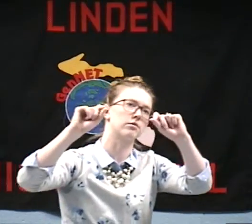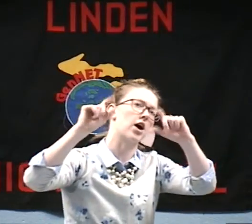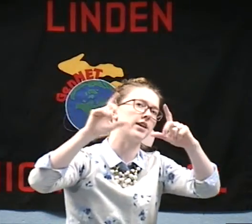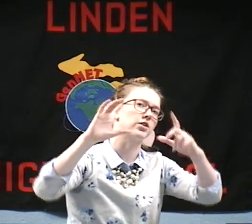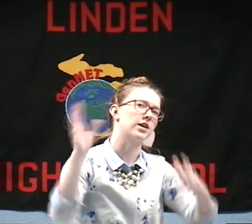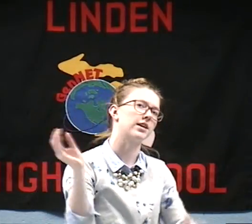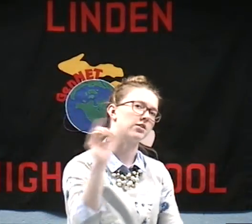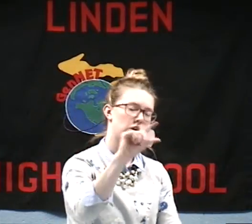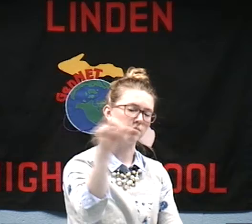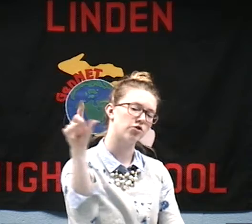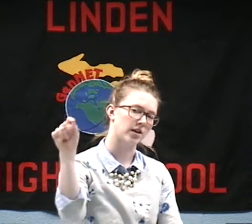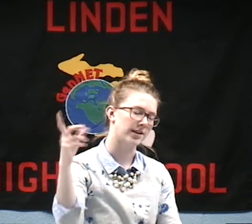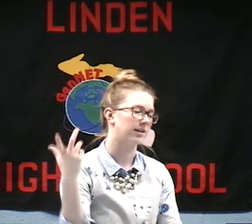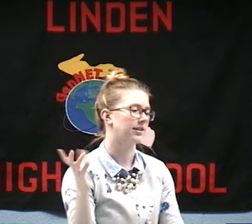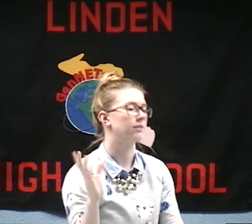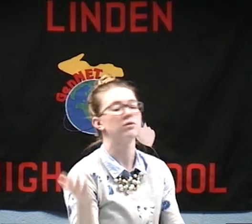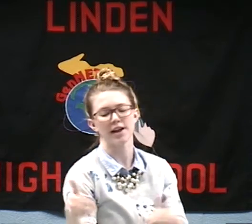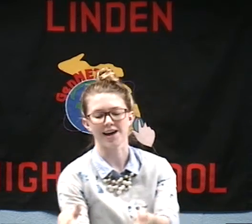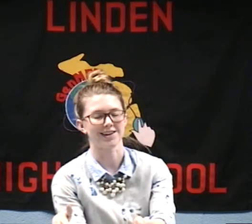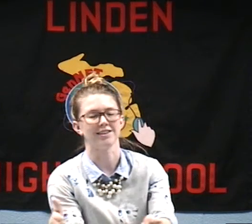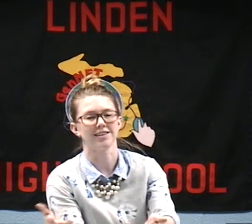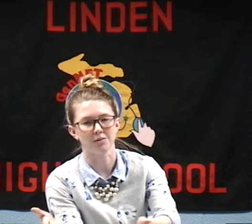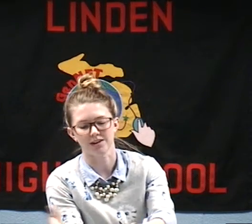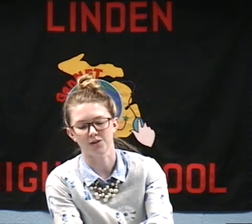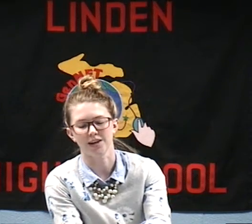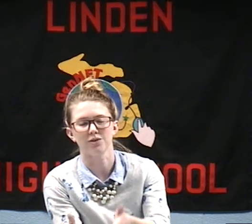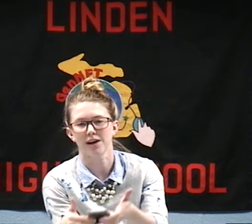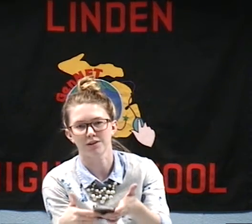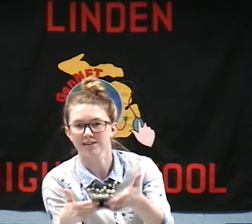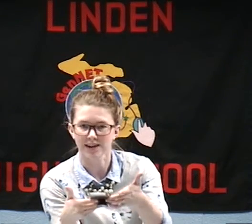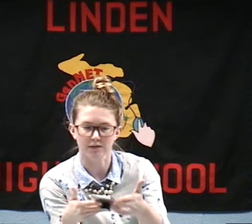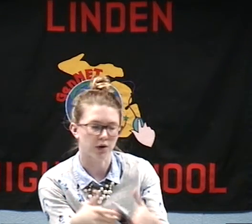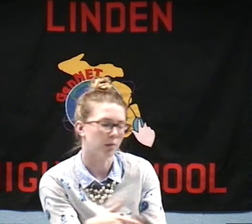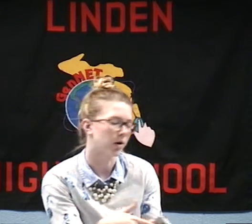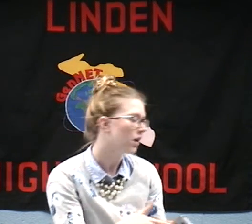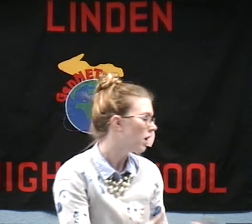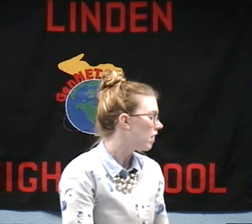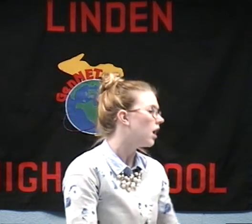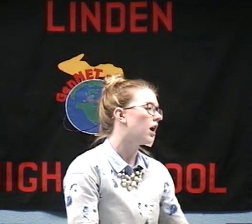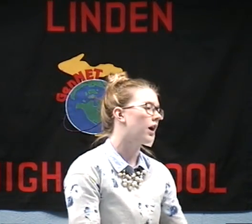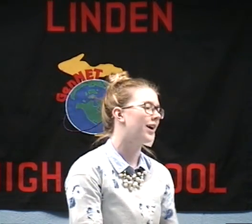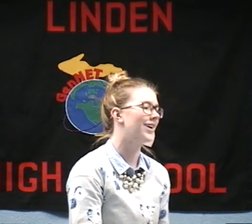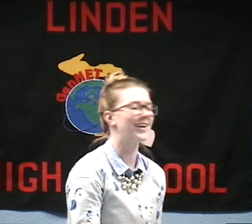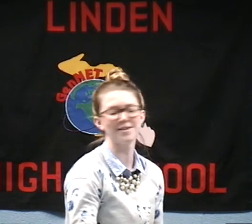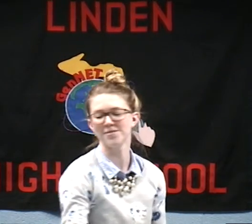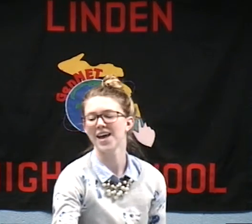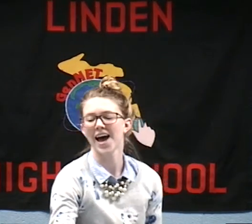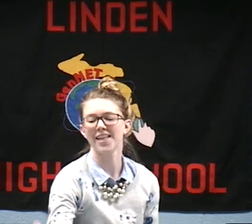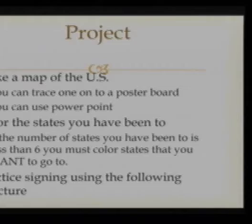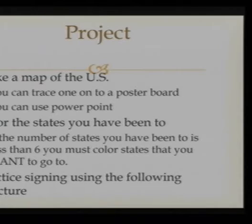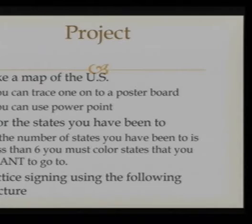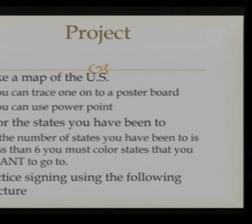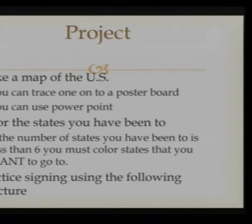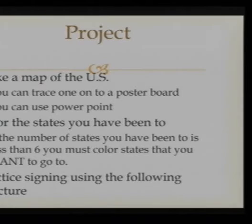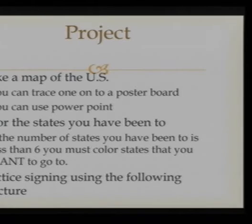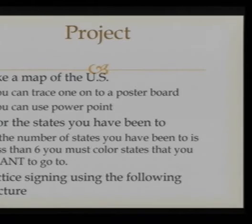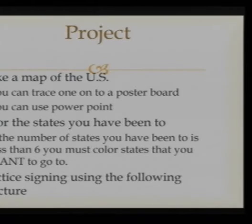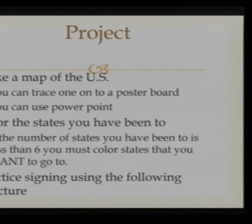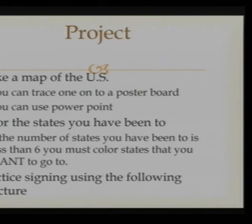cut it so that it's, just Tennessee, not Tennessee, because you can't do that one because it's not a vocab word. And then paste it to your PowerPoint.